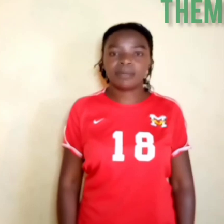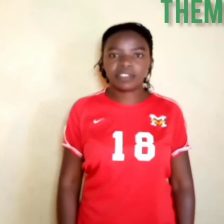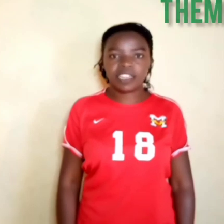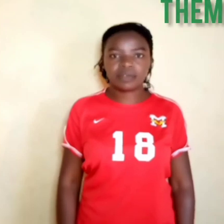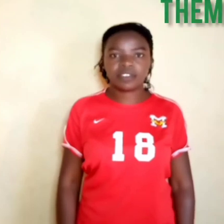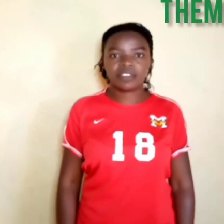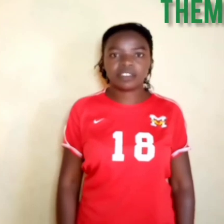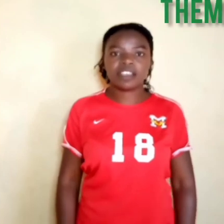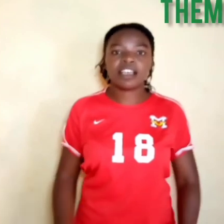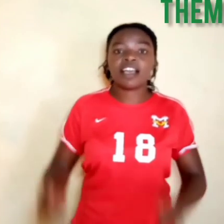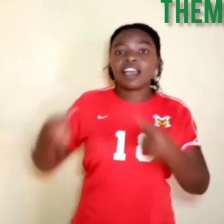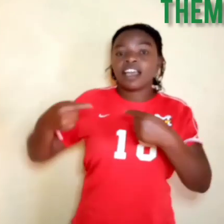themselves,